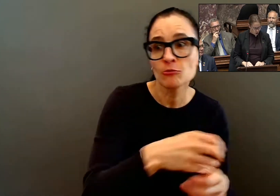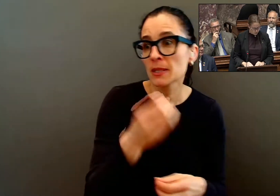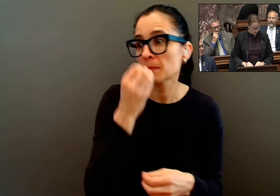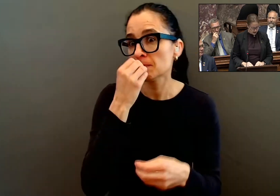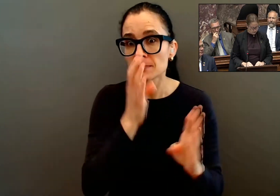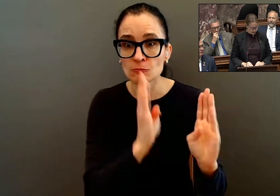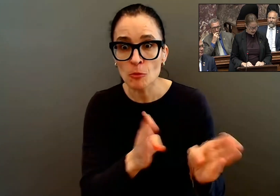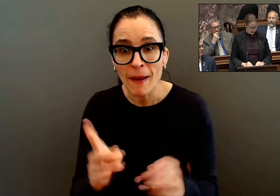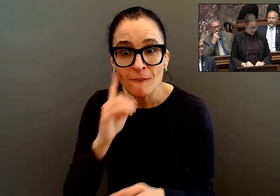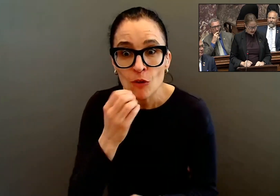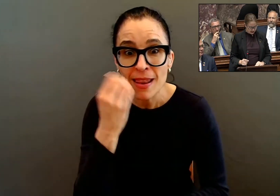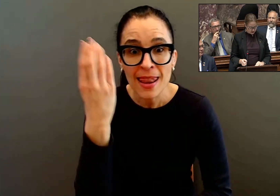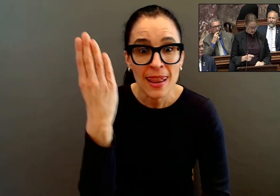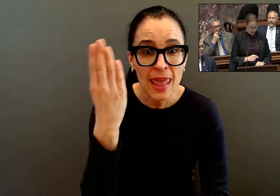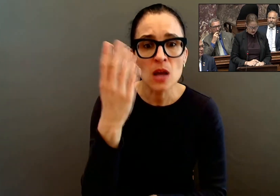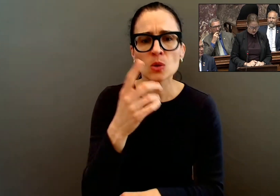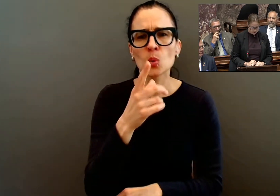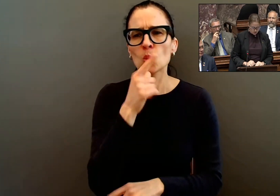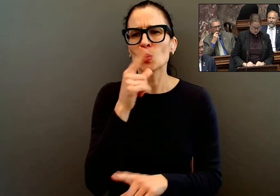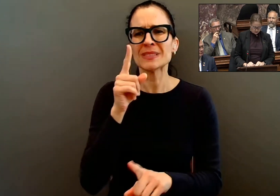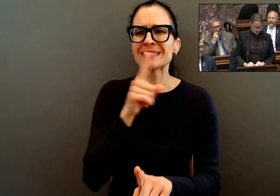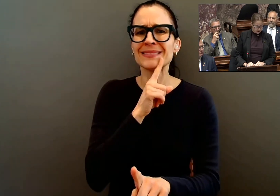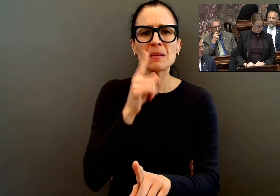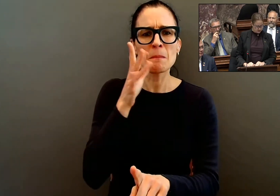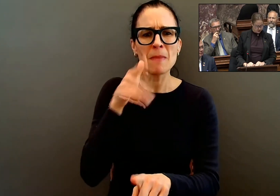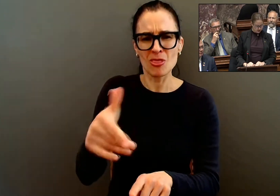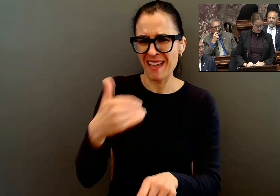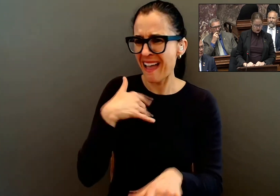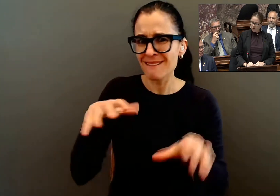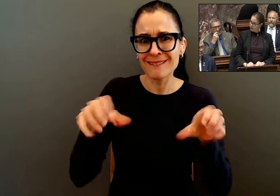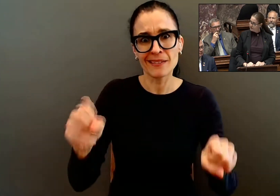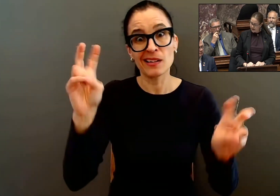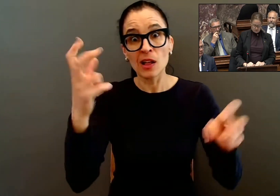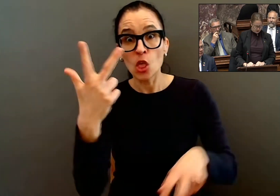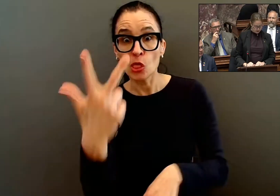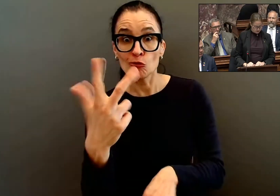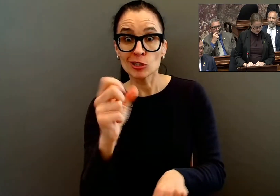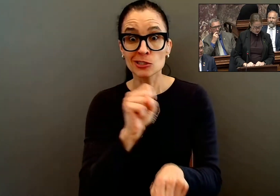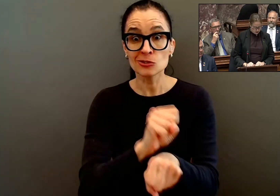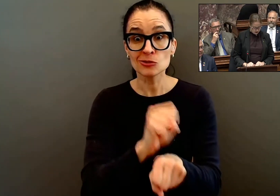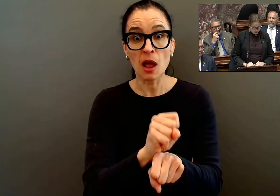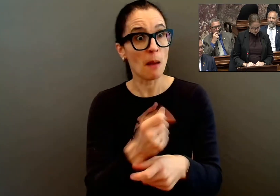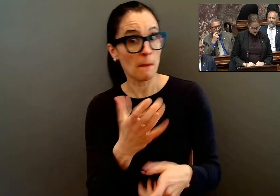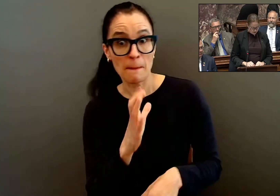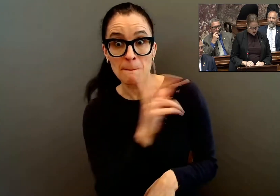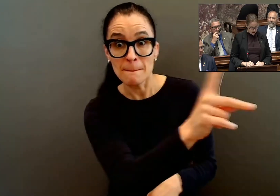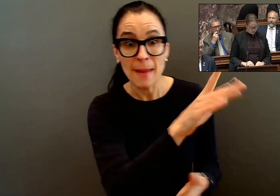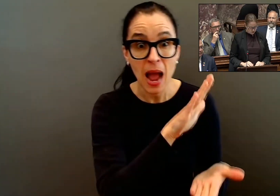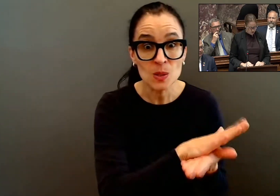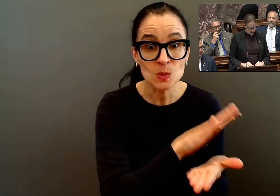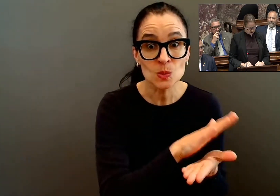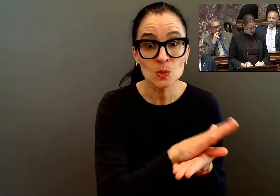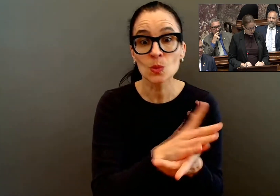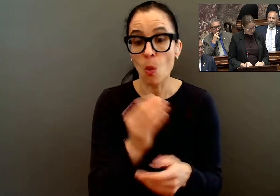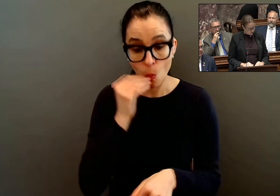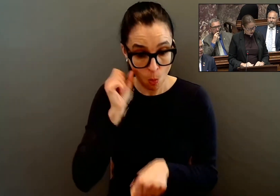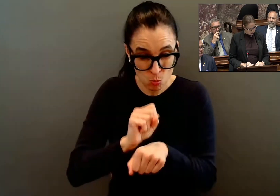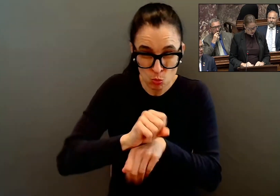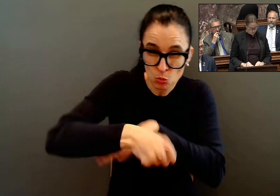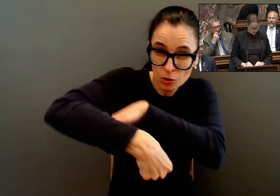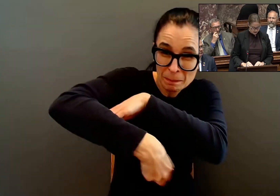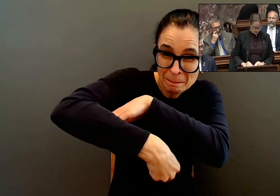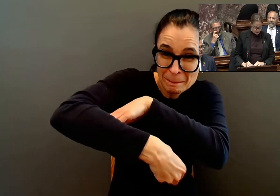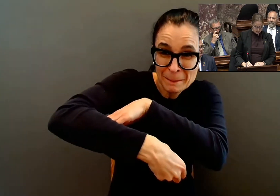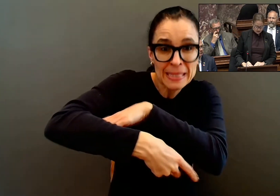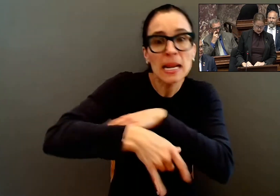own homework at midnight, gets on ladders and mows lawns in the dark, we stand with you. To the single moms who have watched their child cry